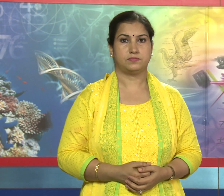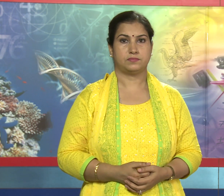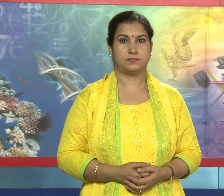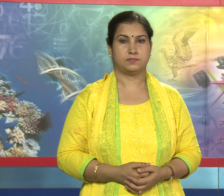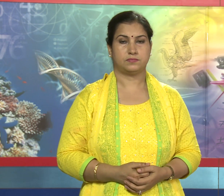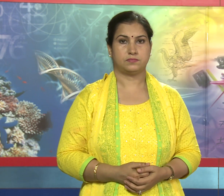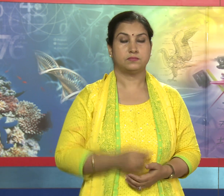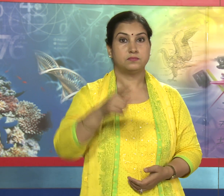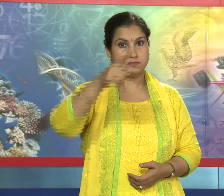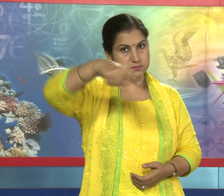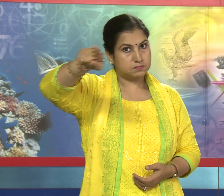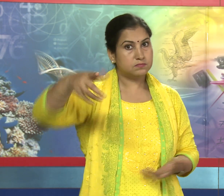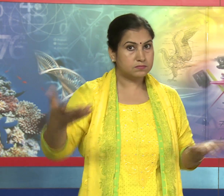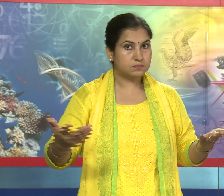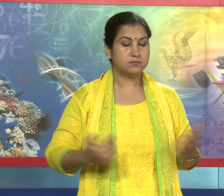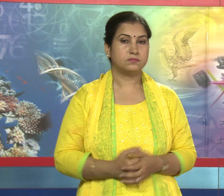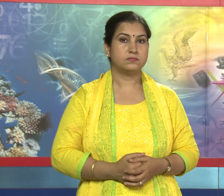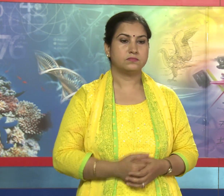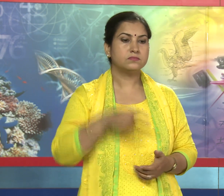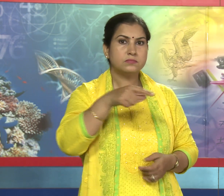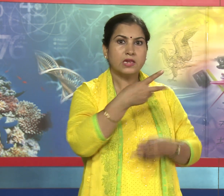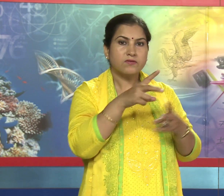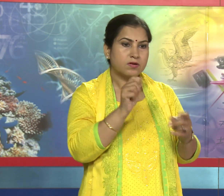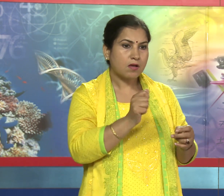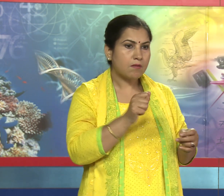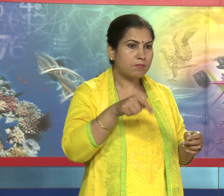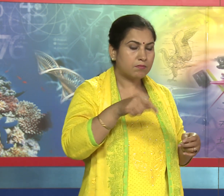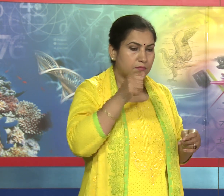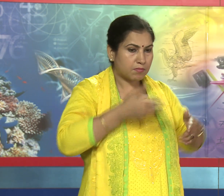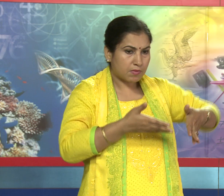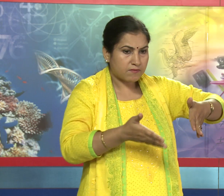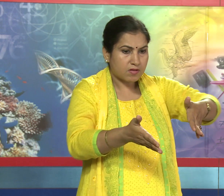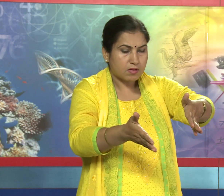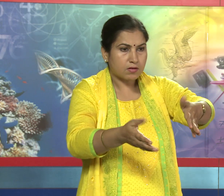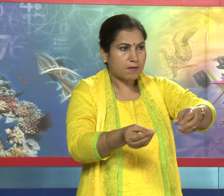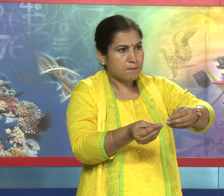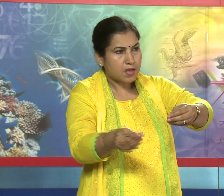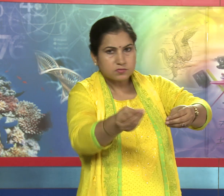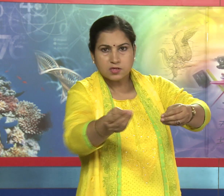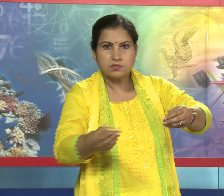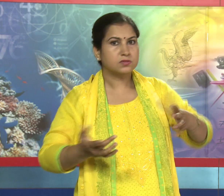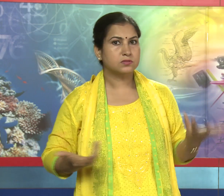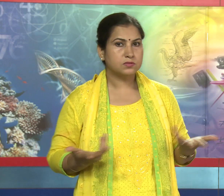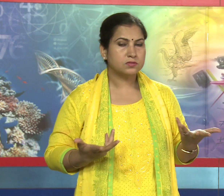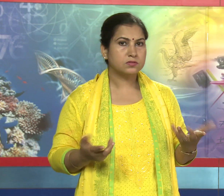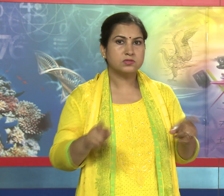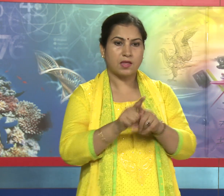You are right. The activities near riversides are like boating,